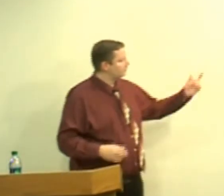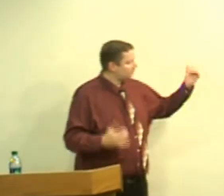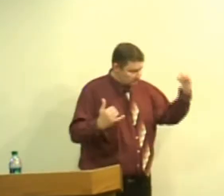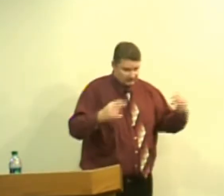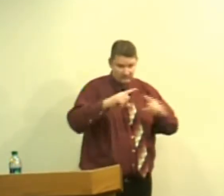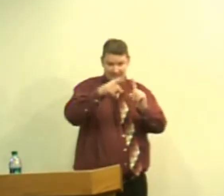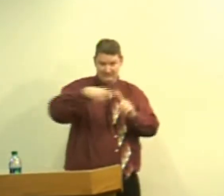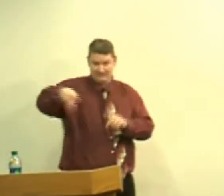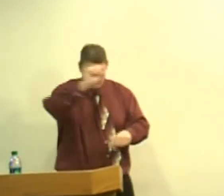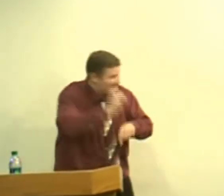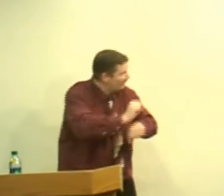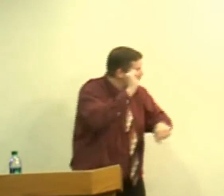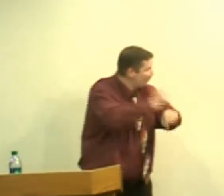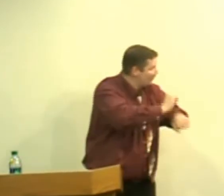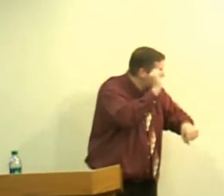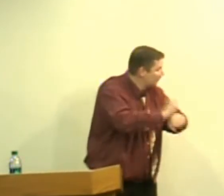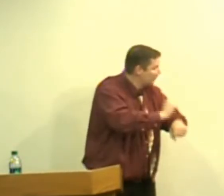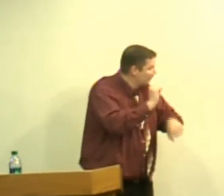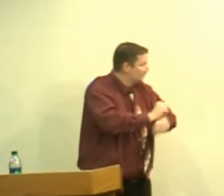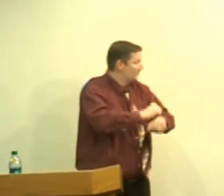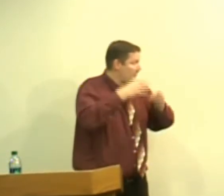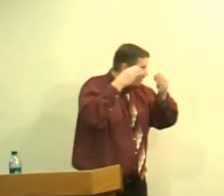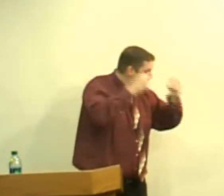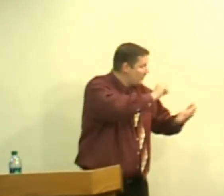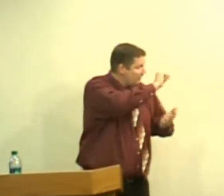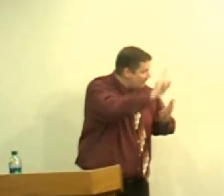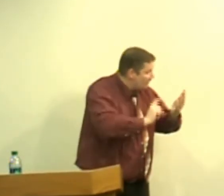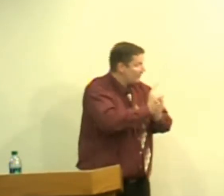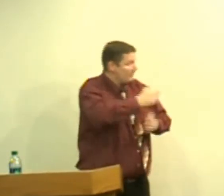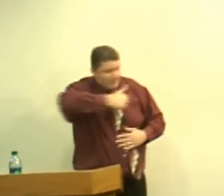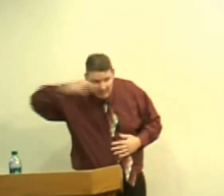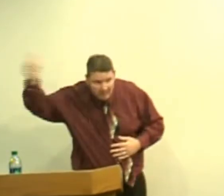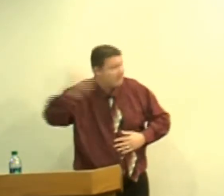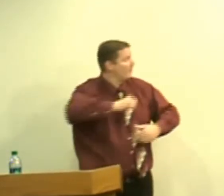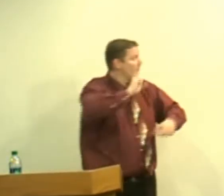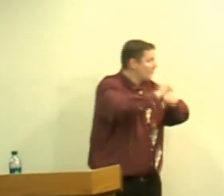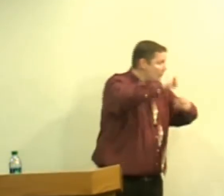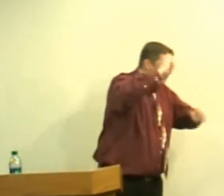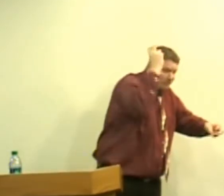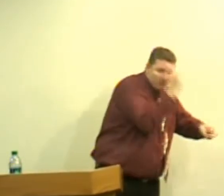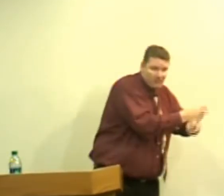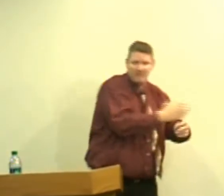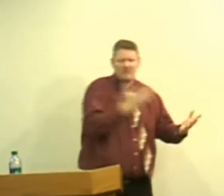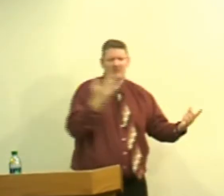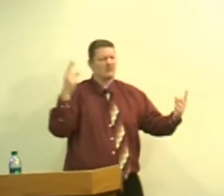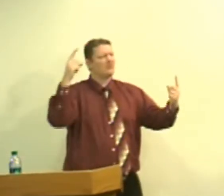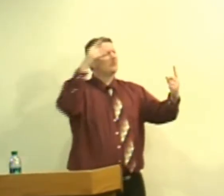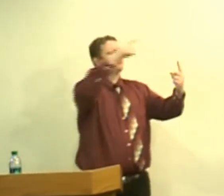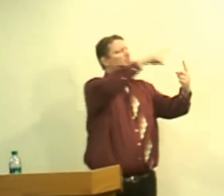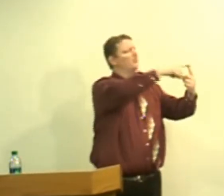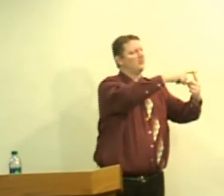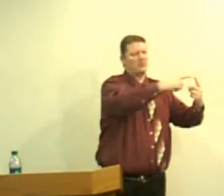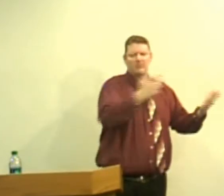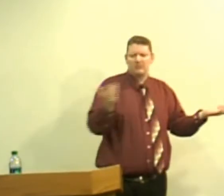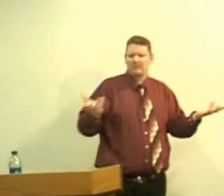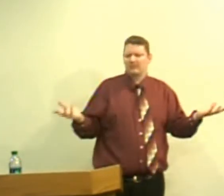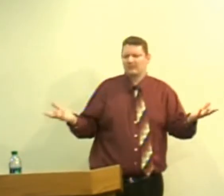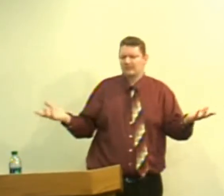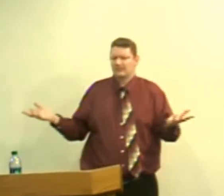The as a sacrifice you did. A sacrifice. It worked. It has a